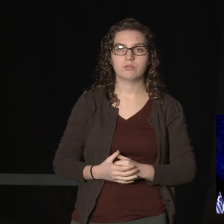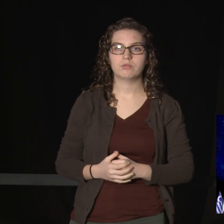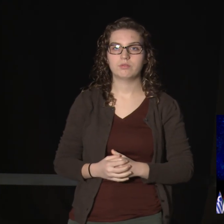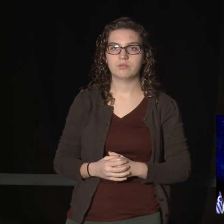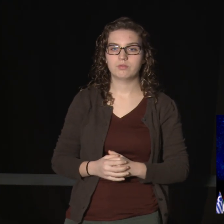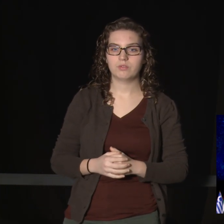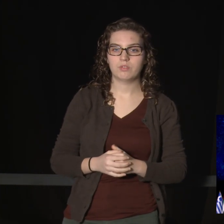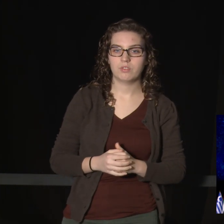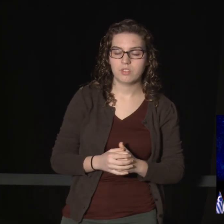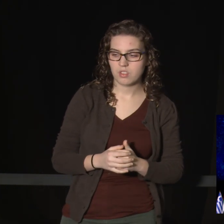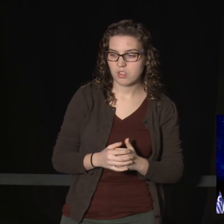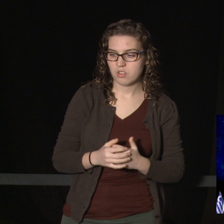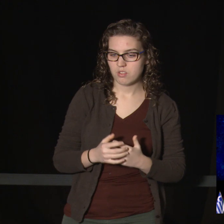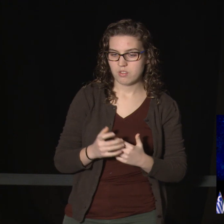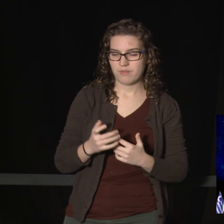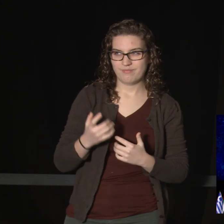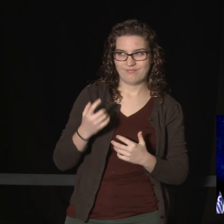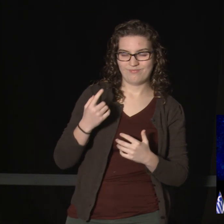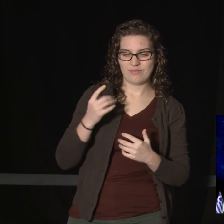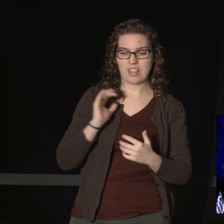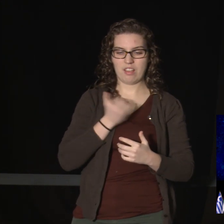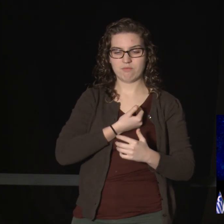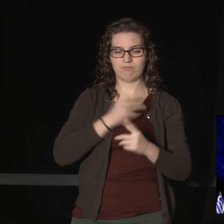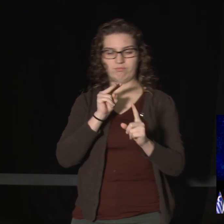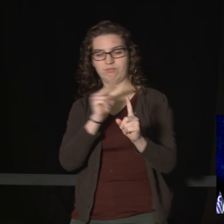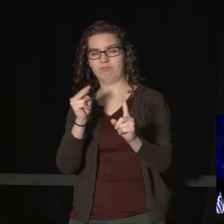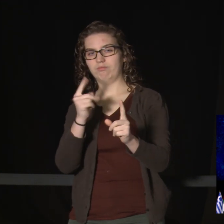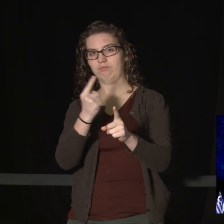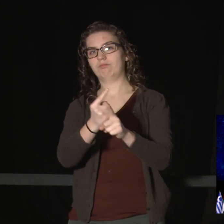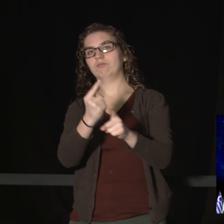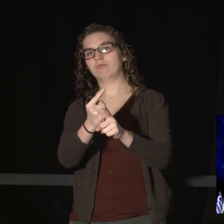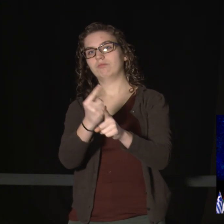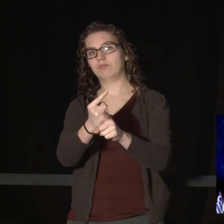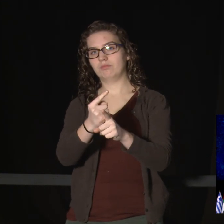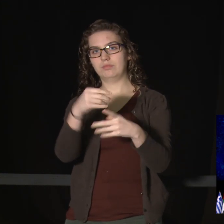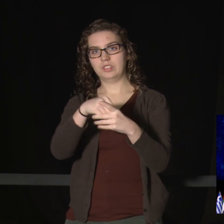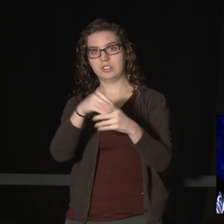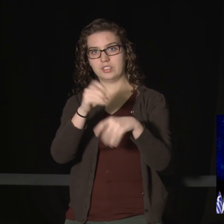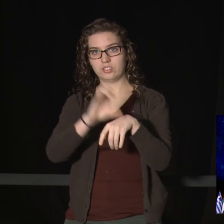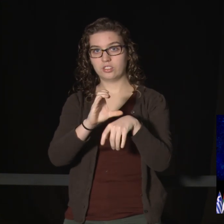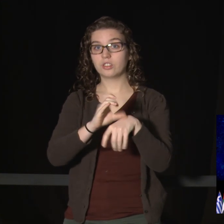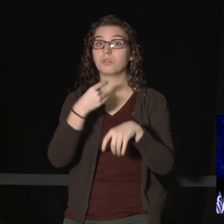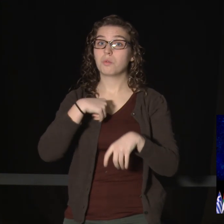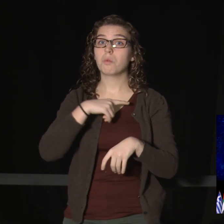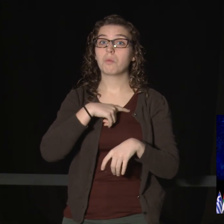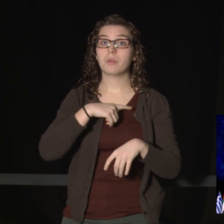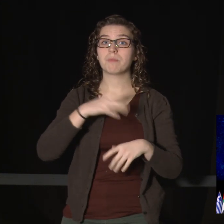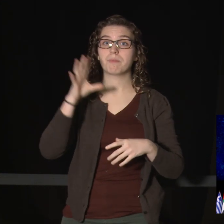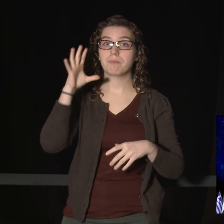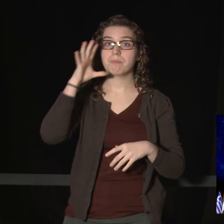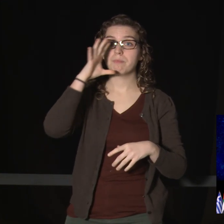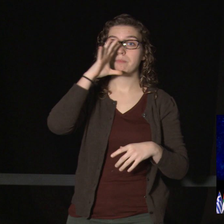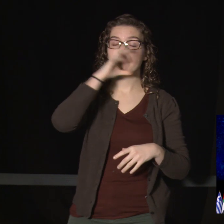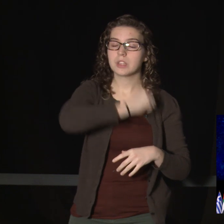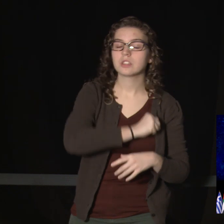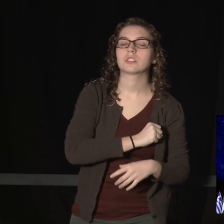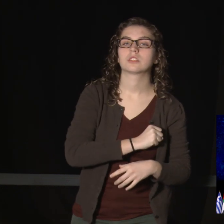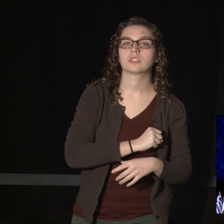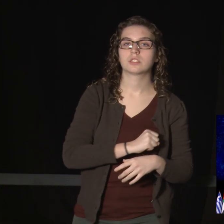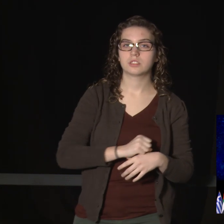and with what we perceive as right in the church, we will miss out